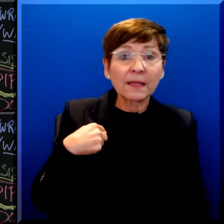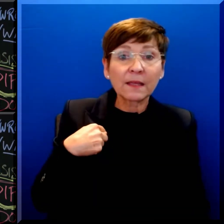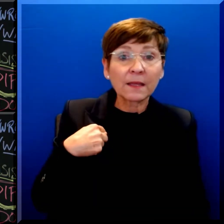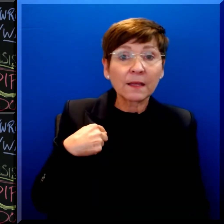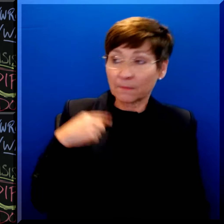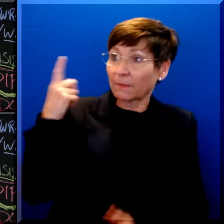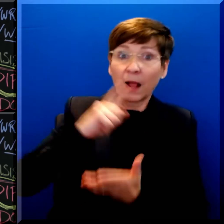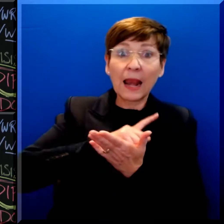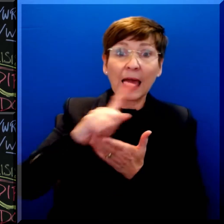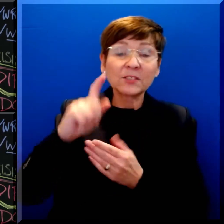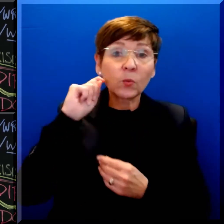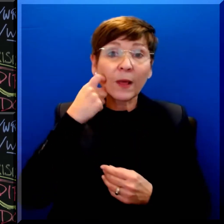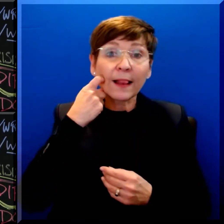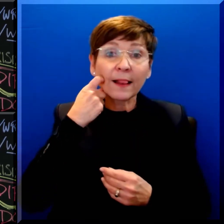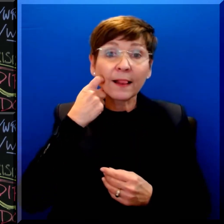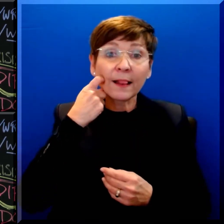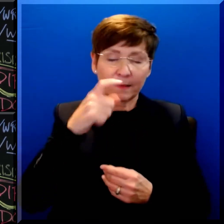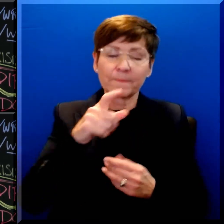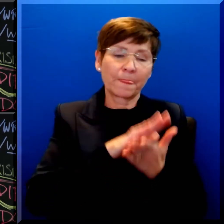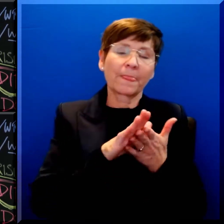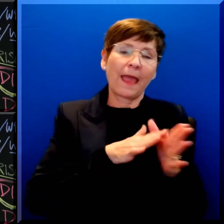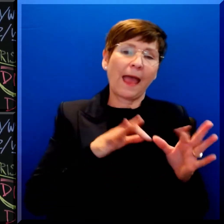run. God says to Habakkuk, actually, you can read the